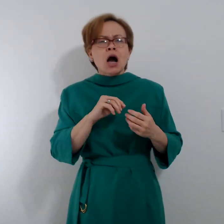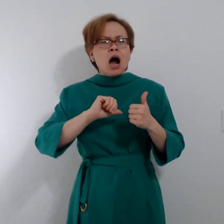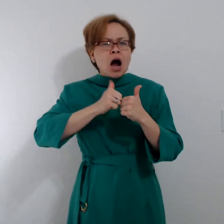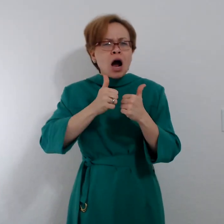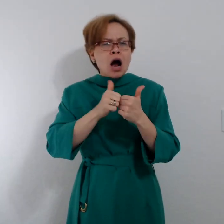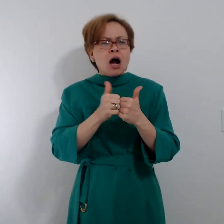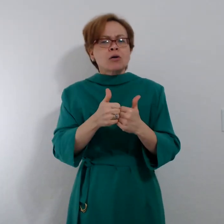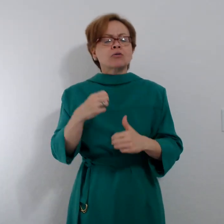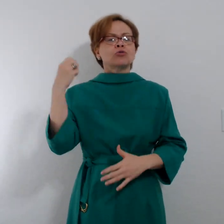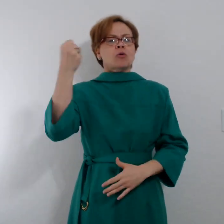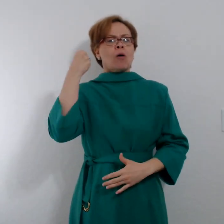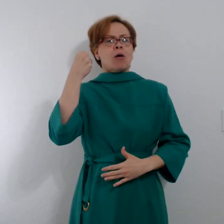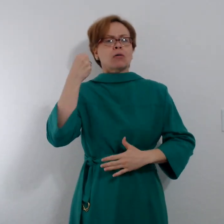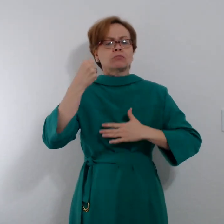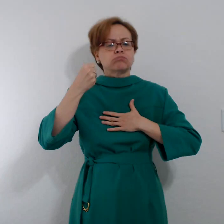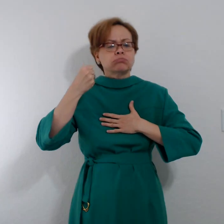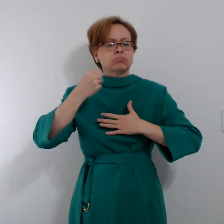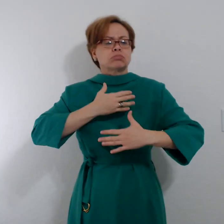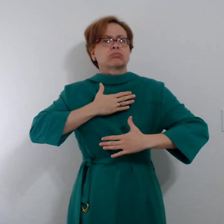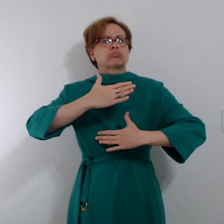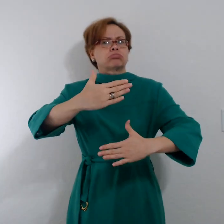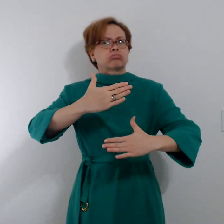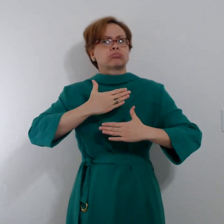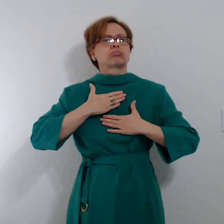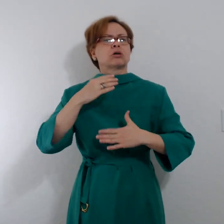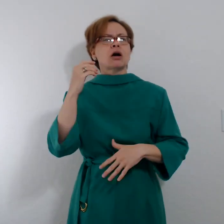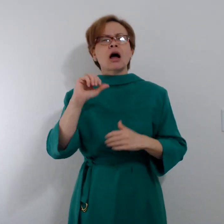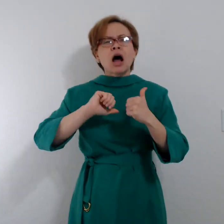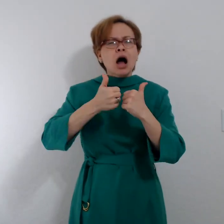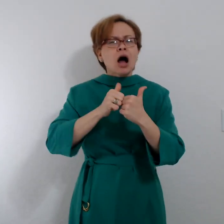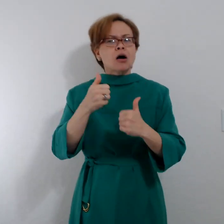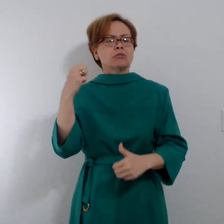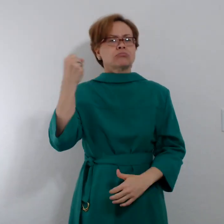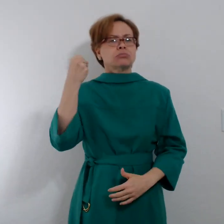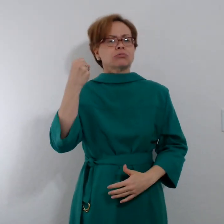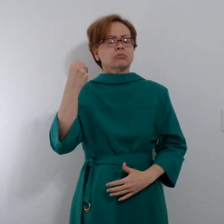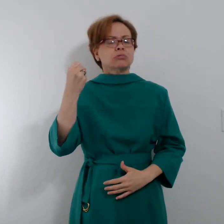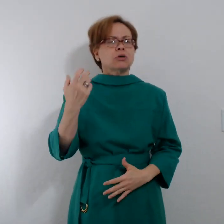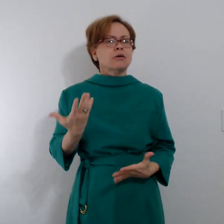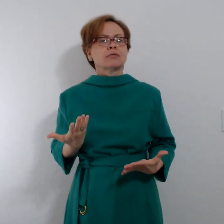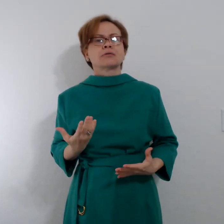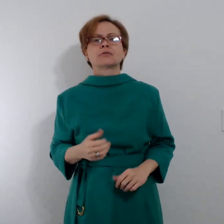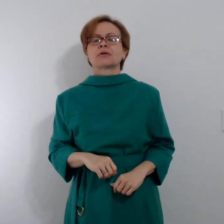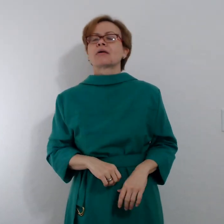realize that it would become the most amazing journey of my life.